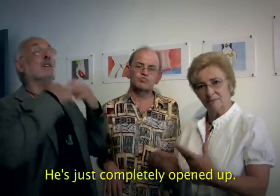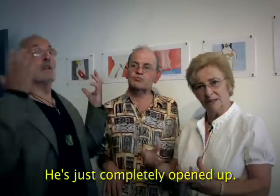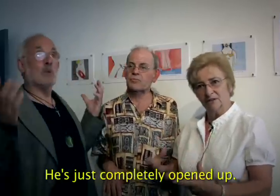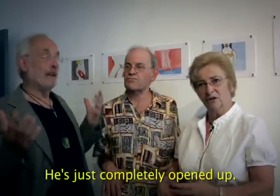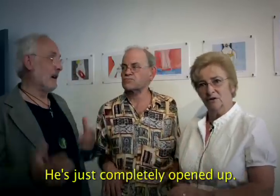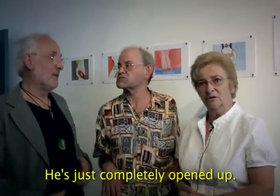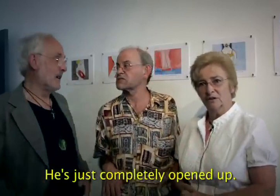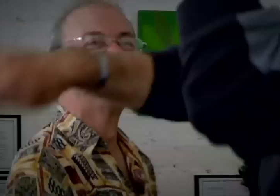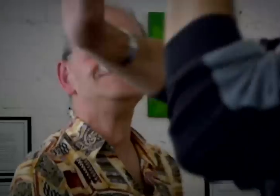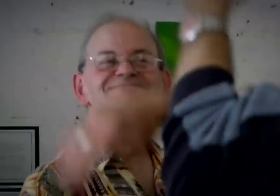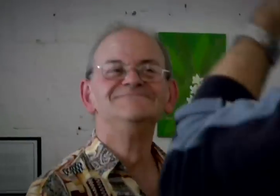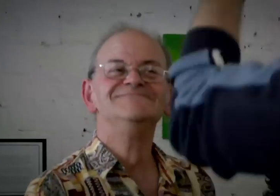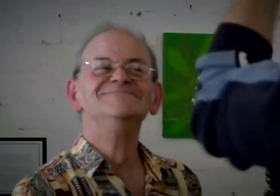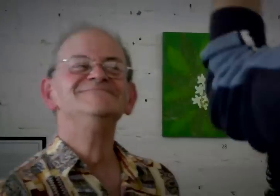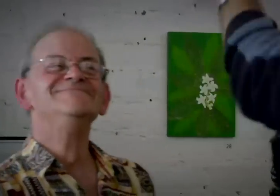focused on something, you know.